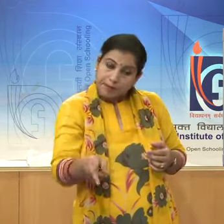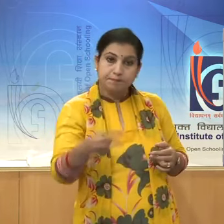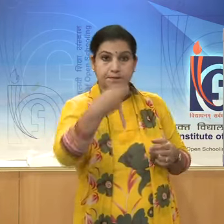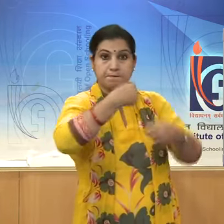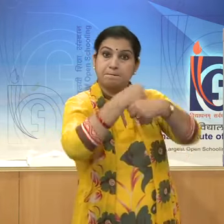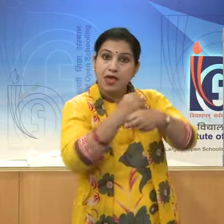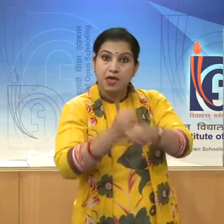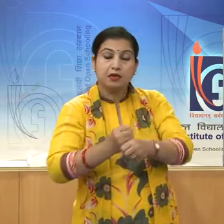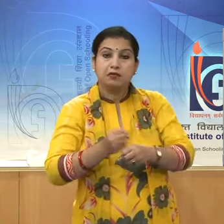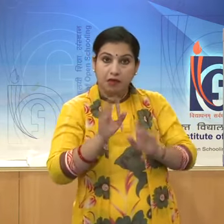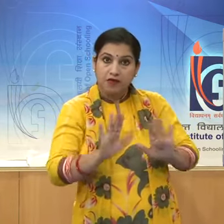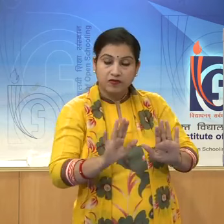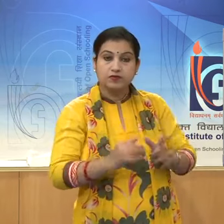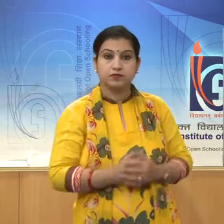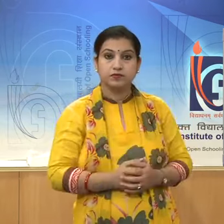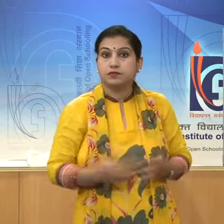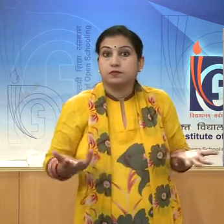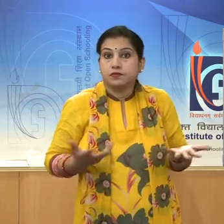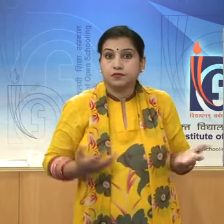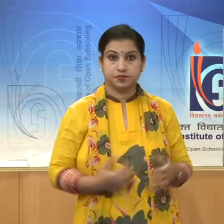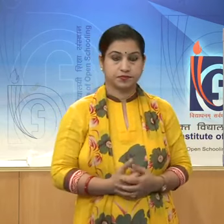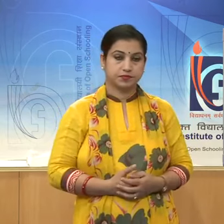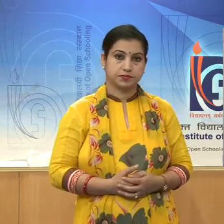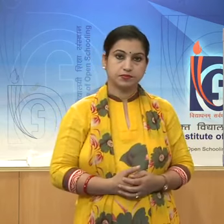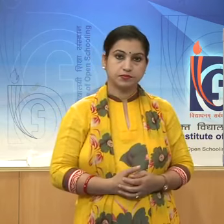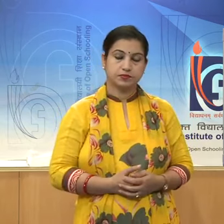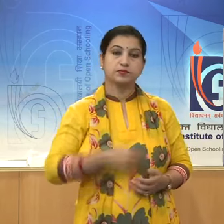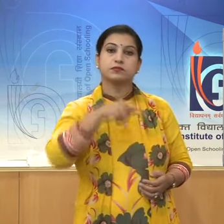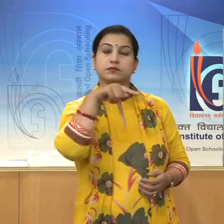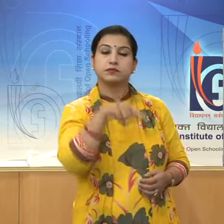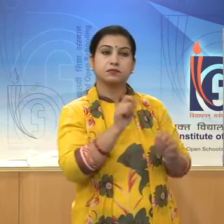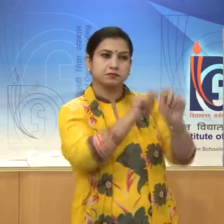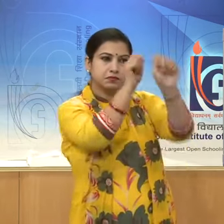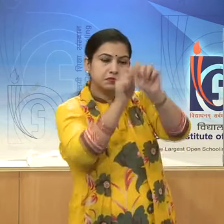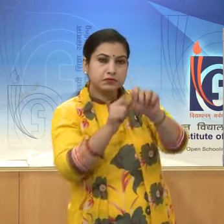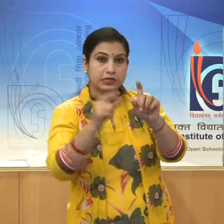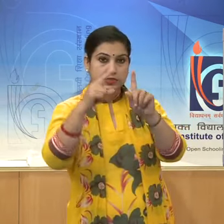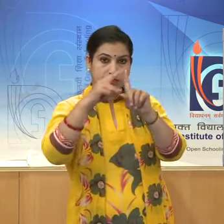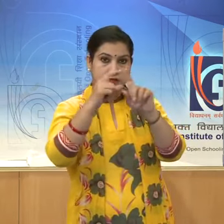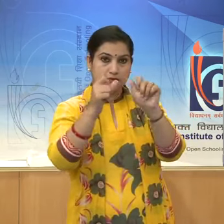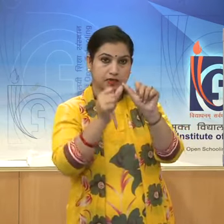created by Michelangelo are the sculpture of David,